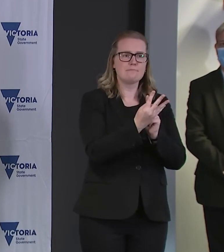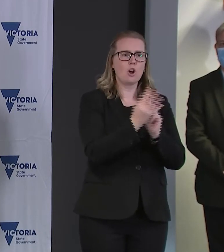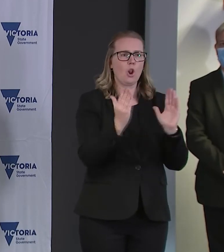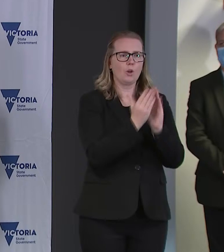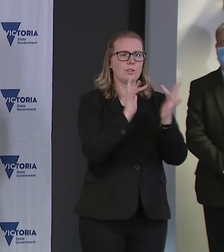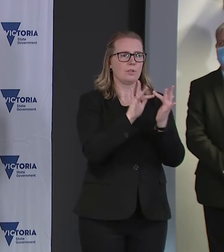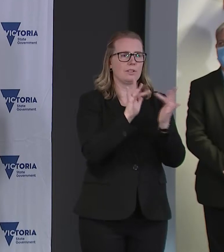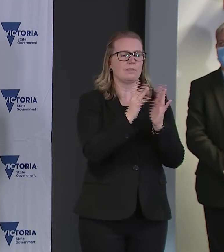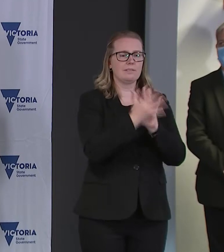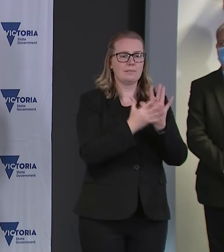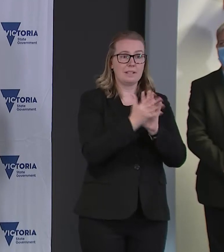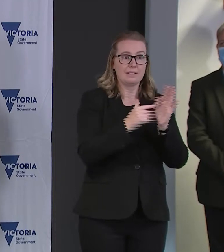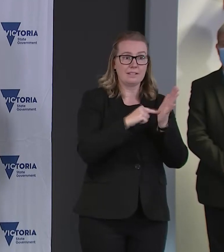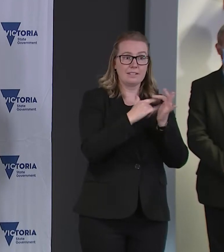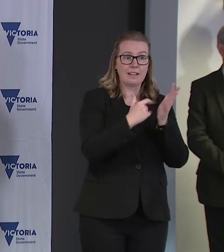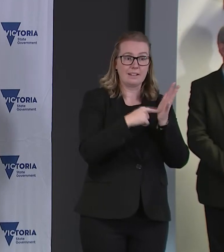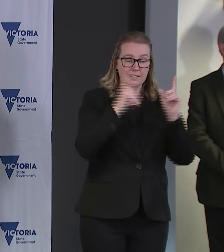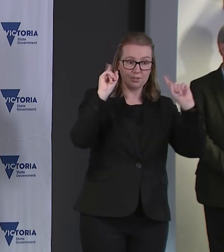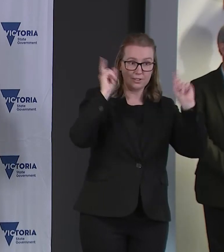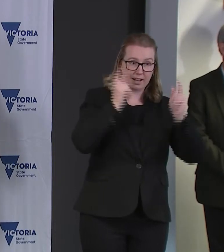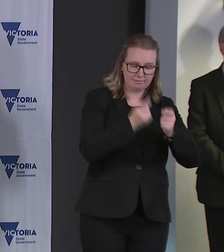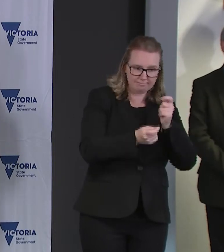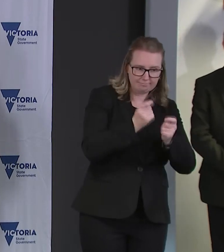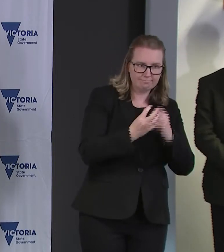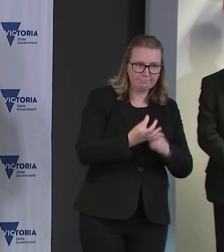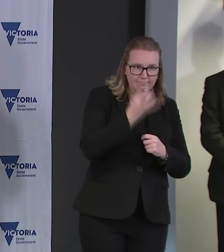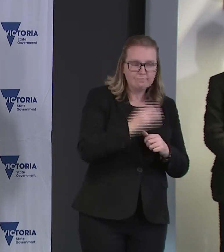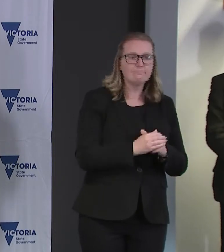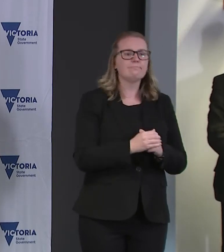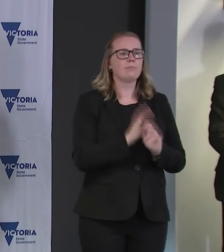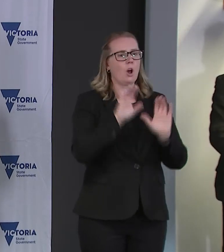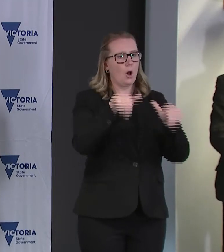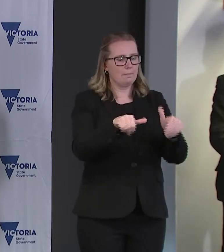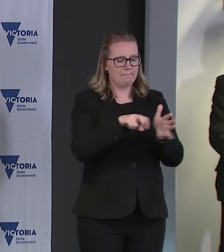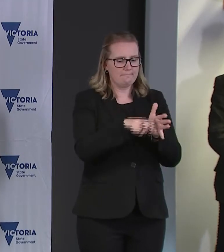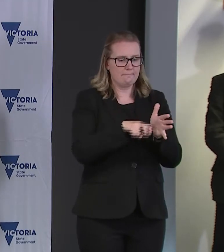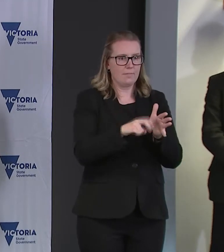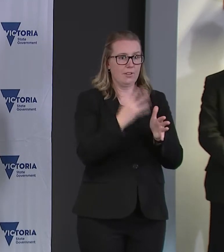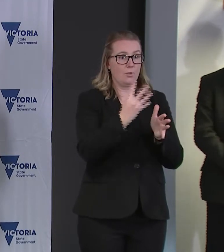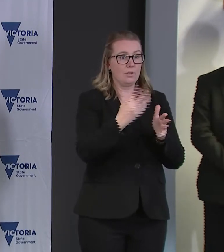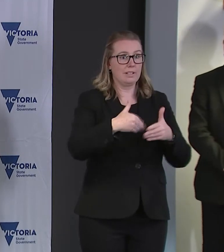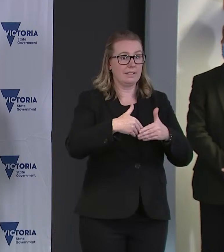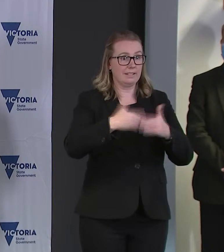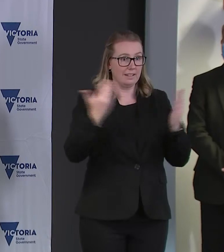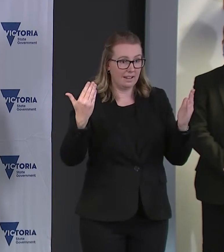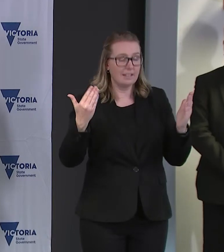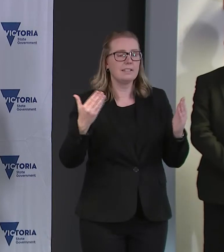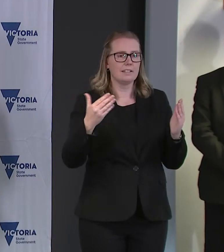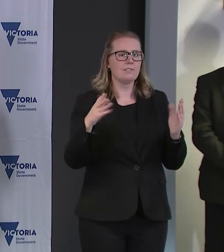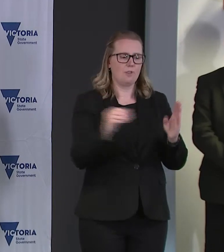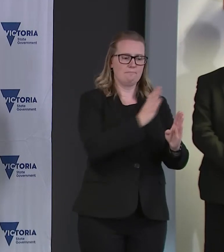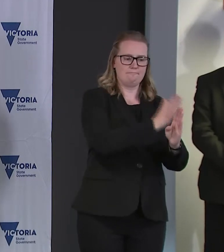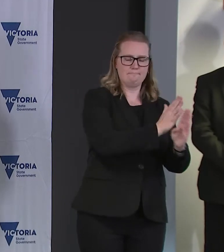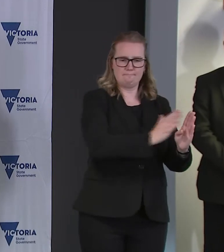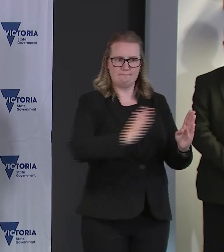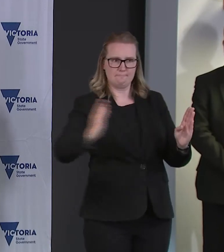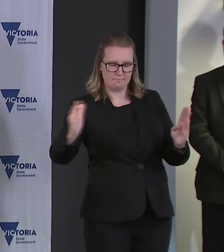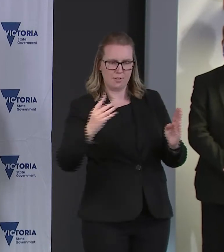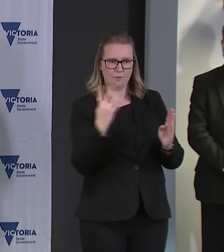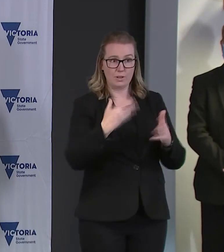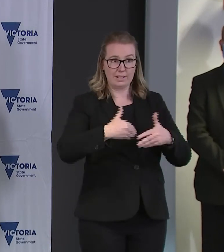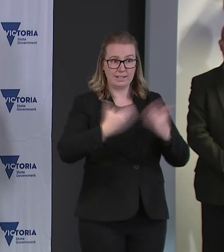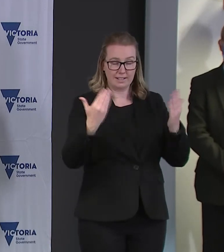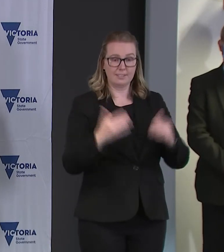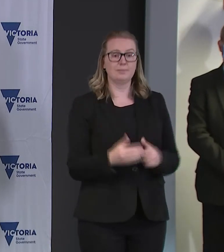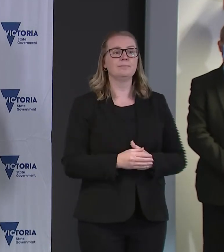be tested today. They'll need to return a negative result. They'll need to isolate for 14 days, regardless from point of exposure. Look, it may be as we go through